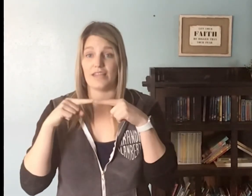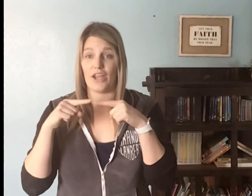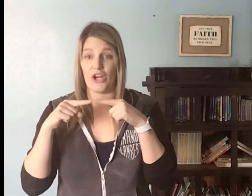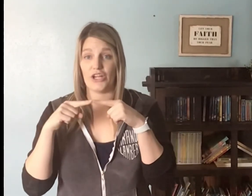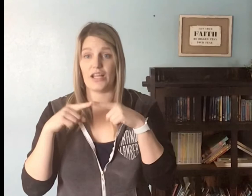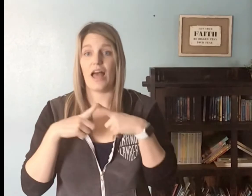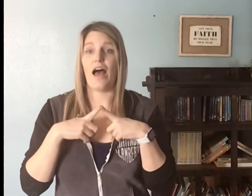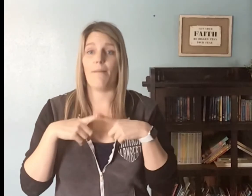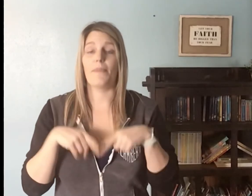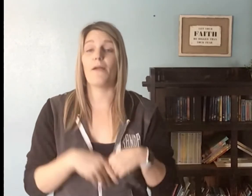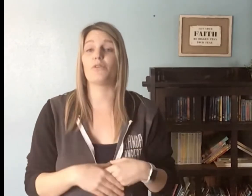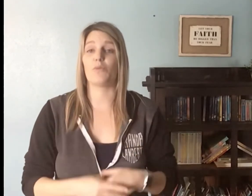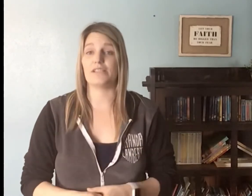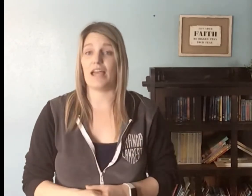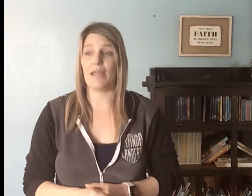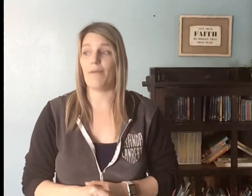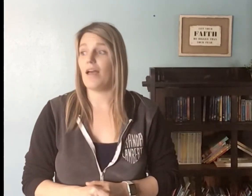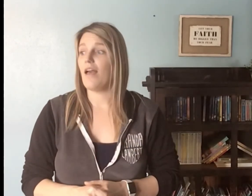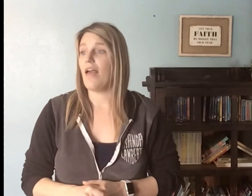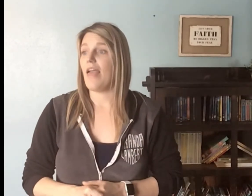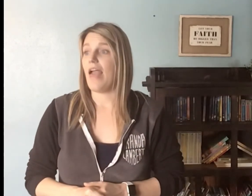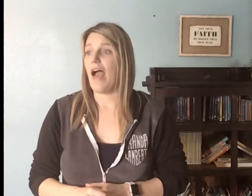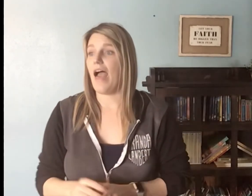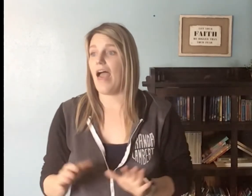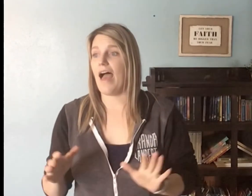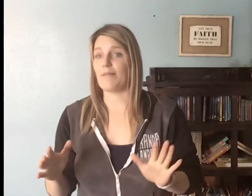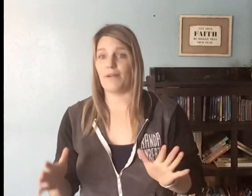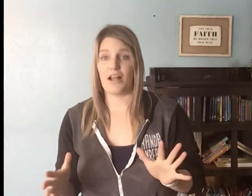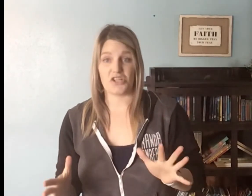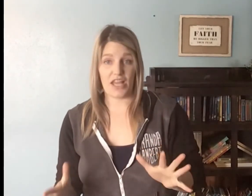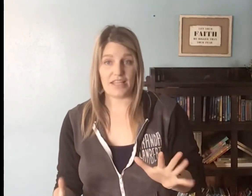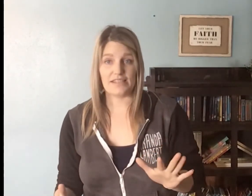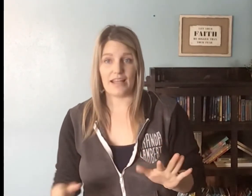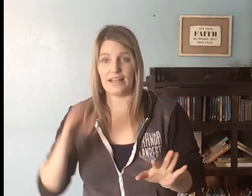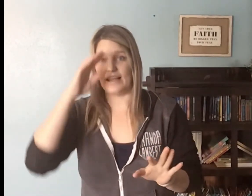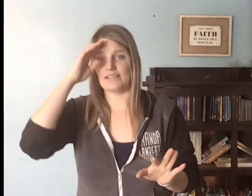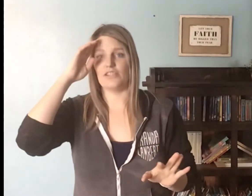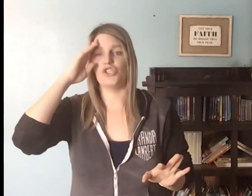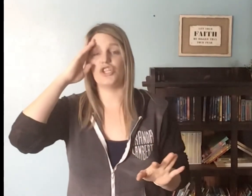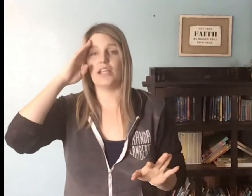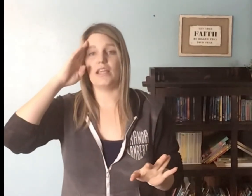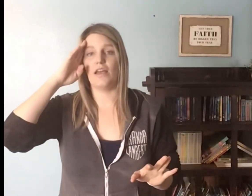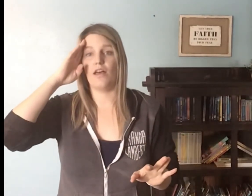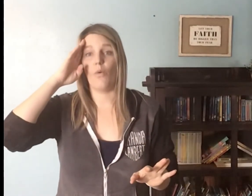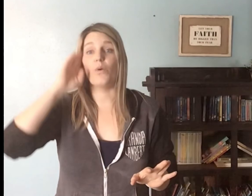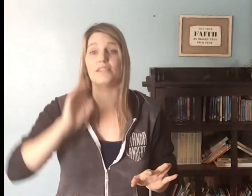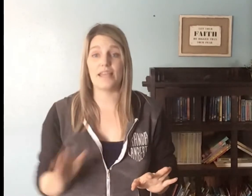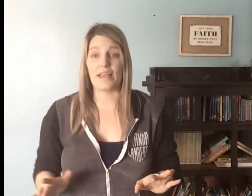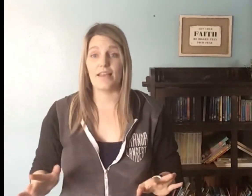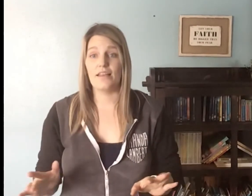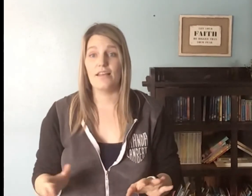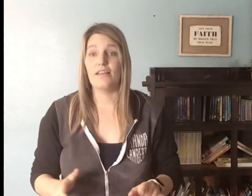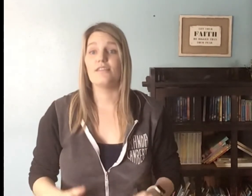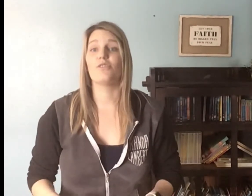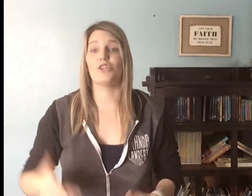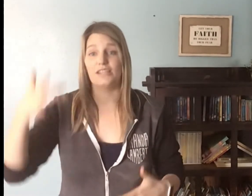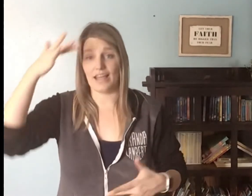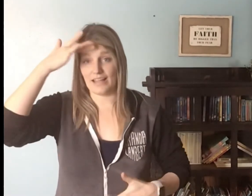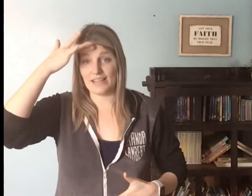hurt. There was one time at my daughter's ice skating lesson, she was sick, so she signed